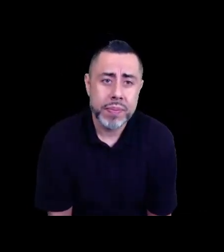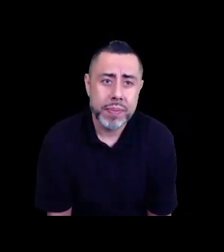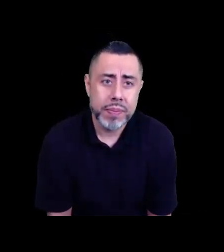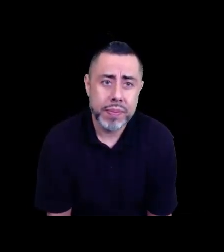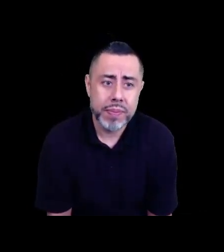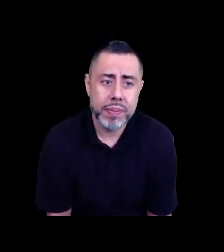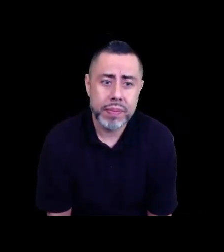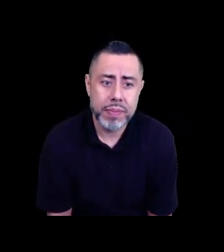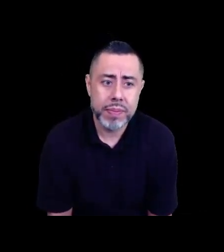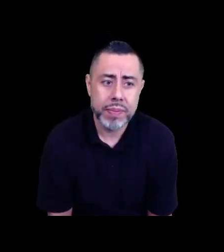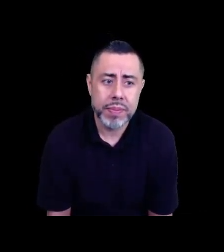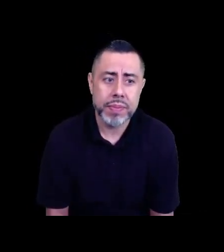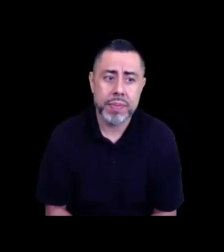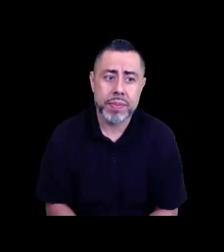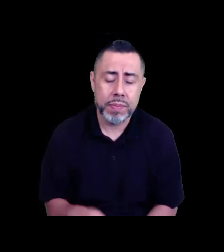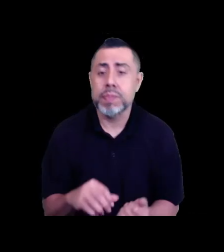Nibe